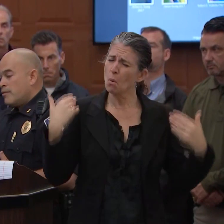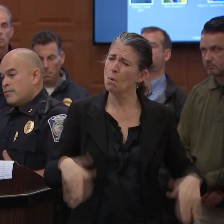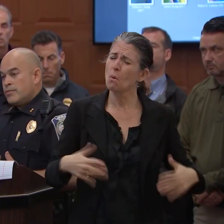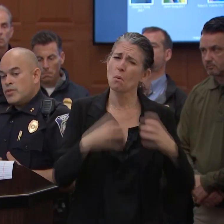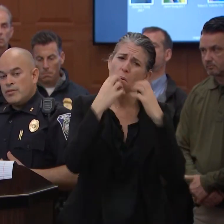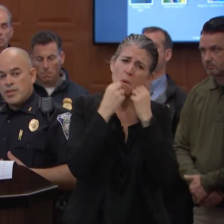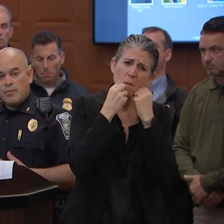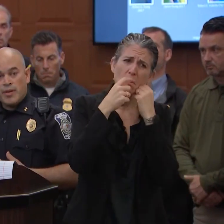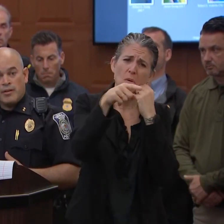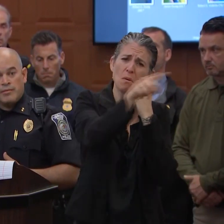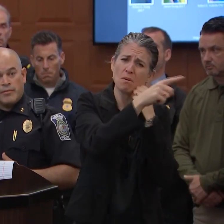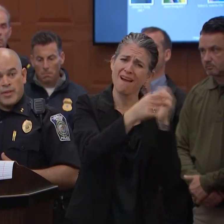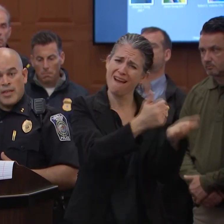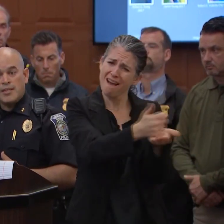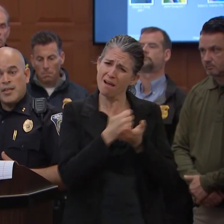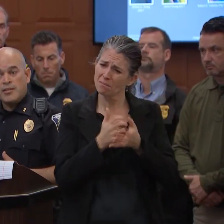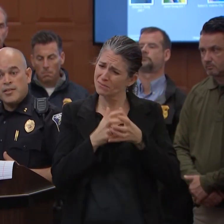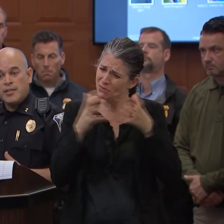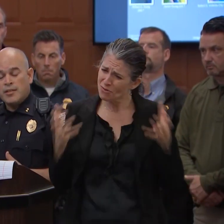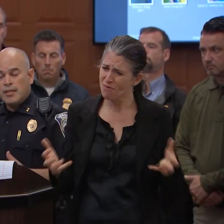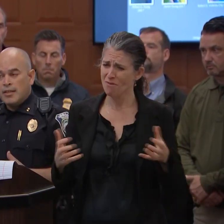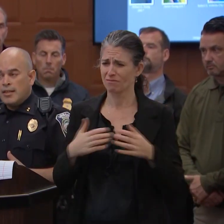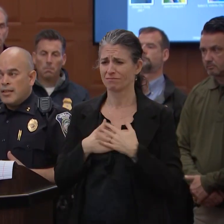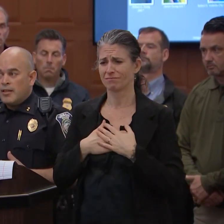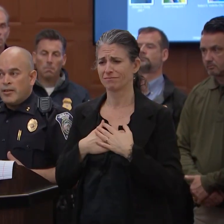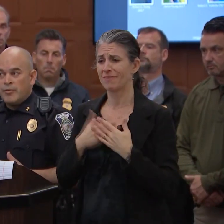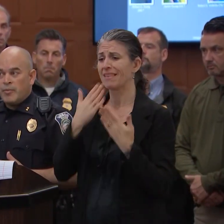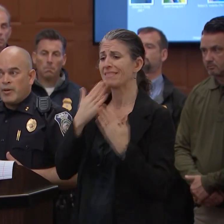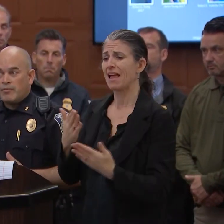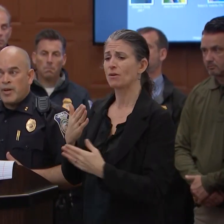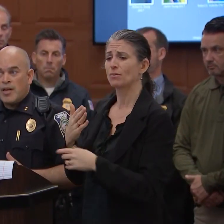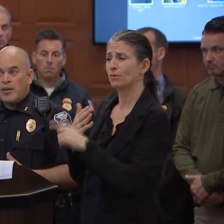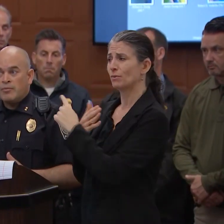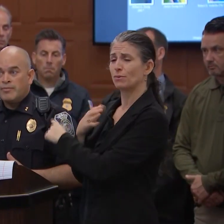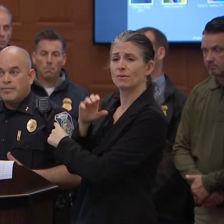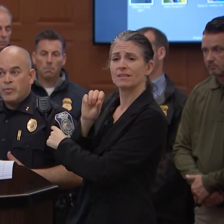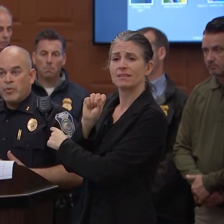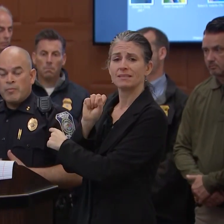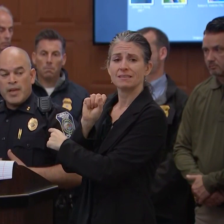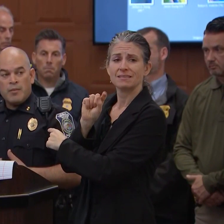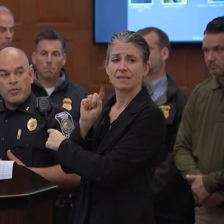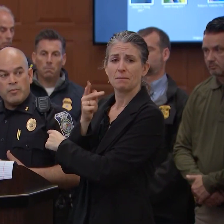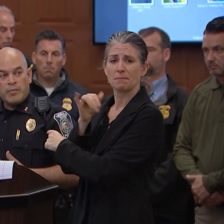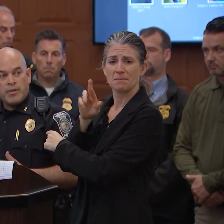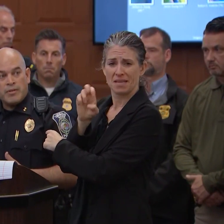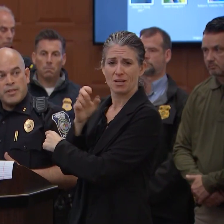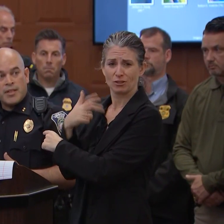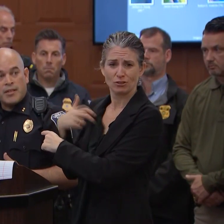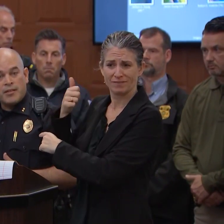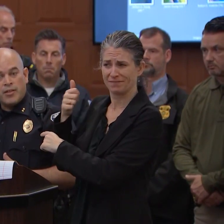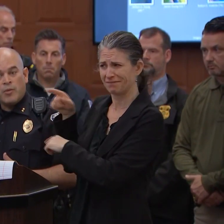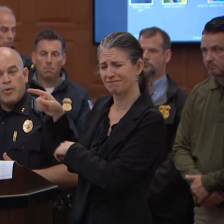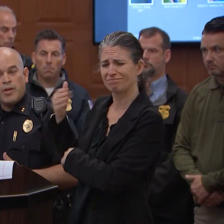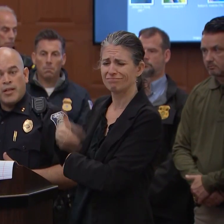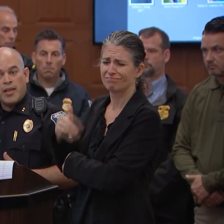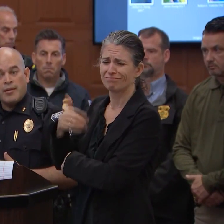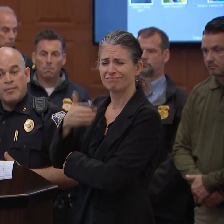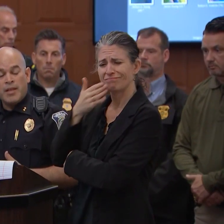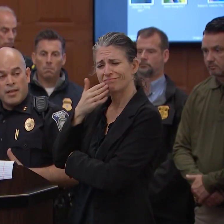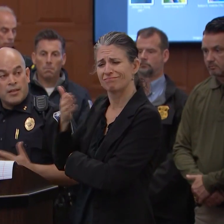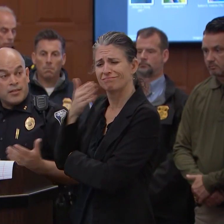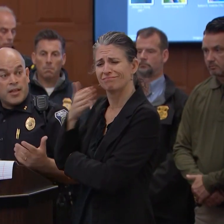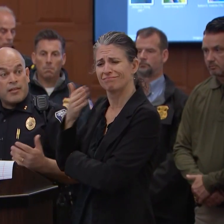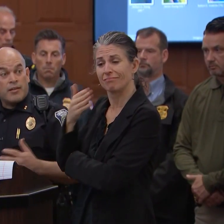off to Chief St. Pierre and his agency. But right now, we want Maine to be remembered as the community that